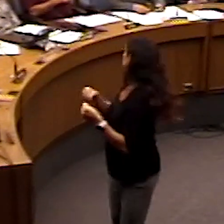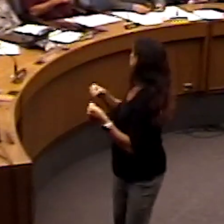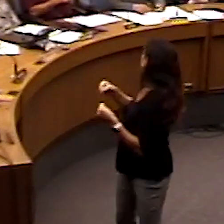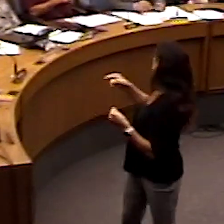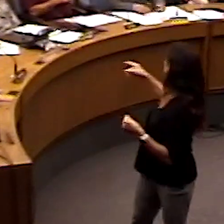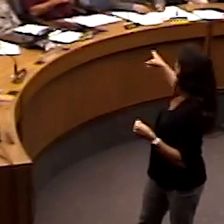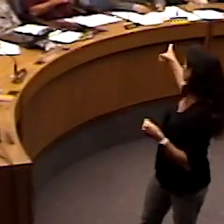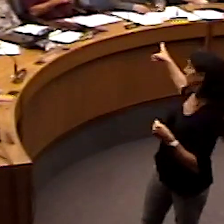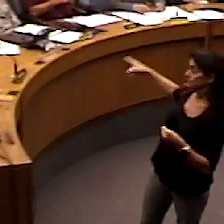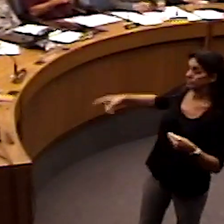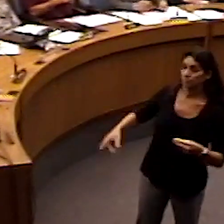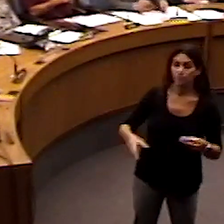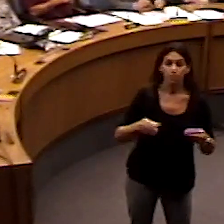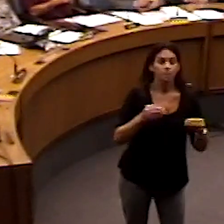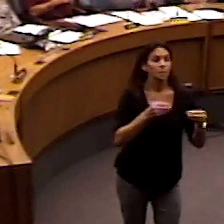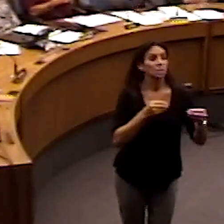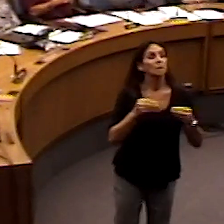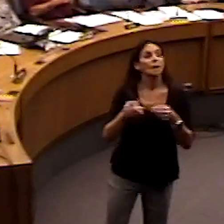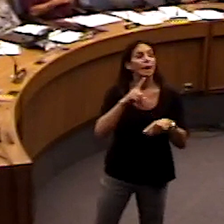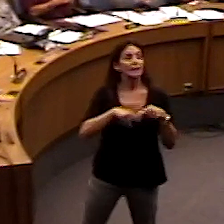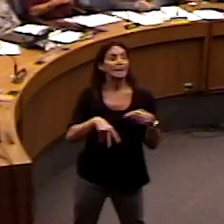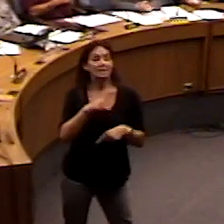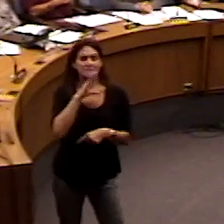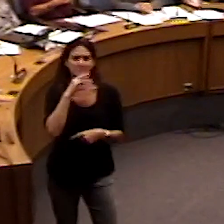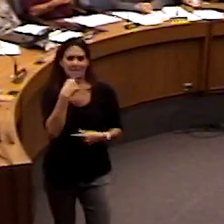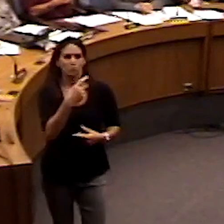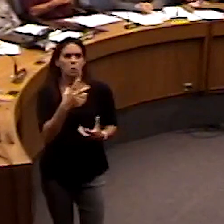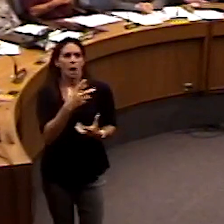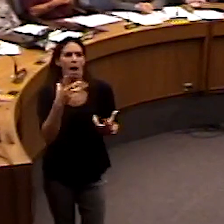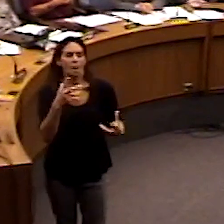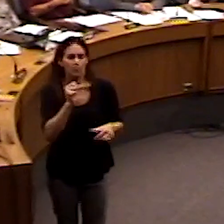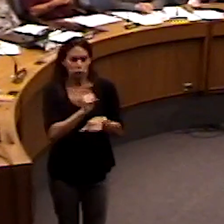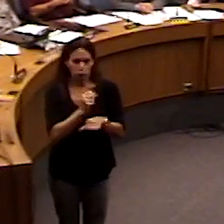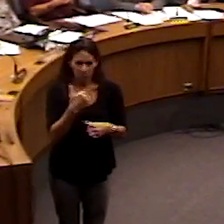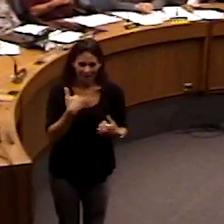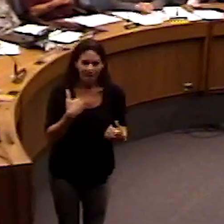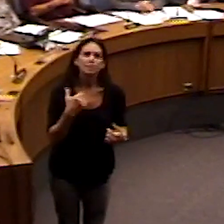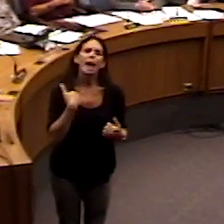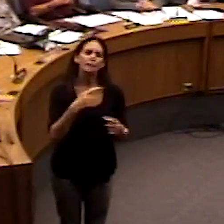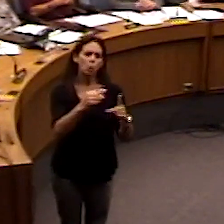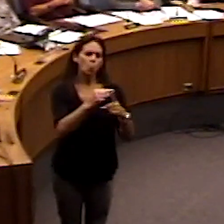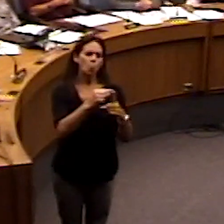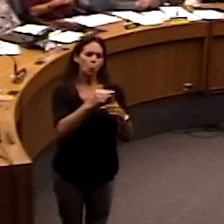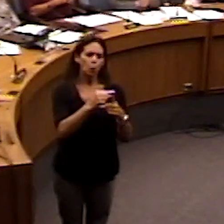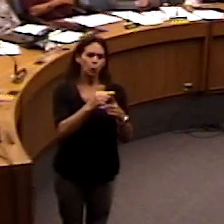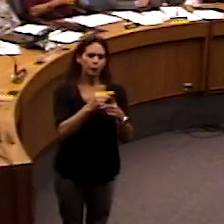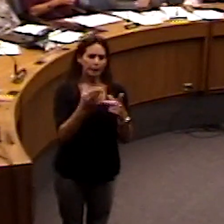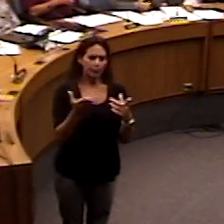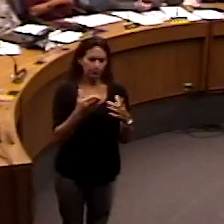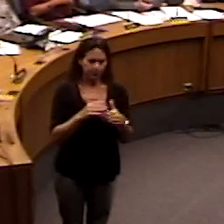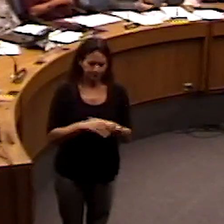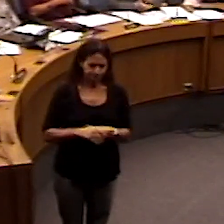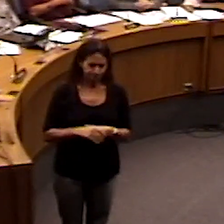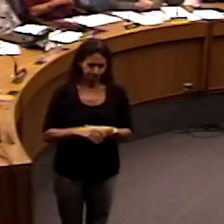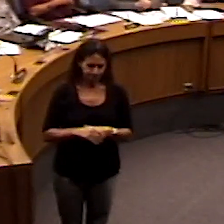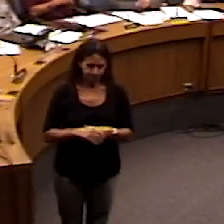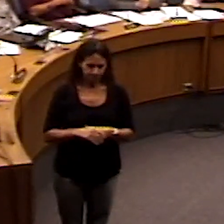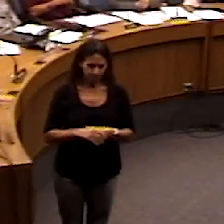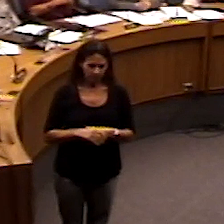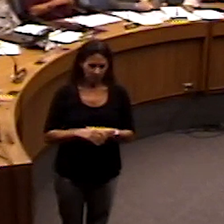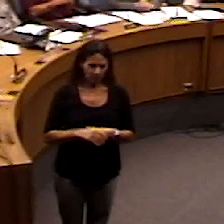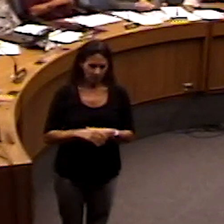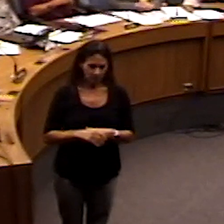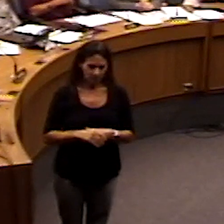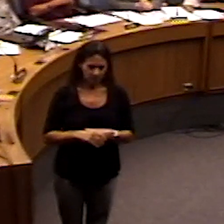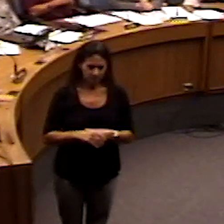and our, I can't tell you the job they have. There's a term out here that is referred to